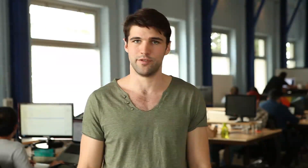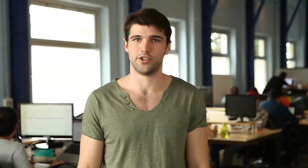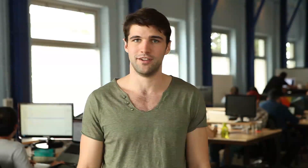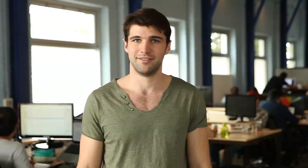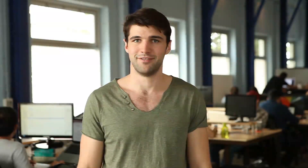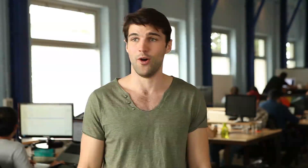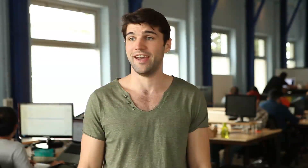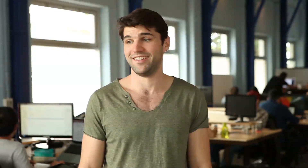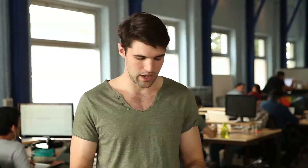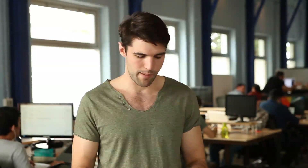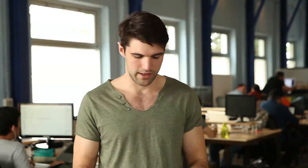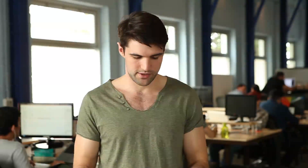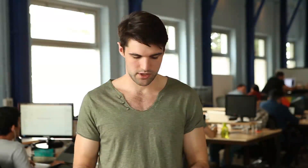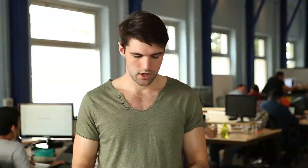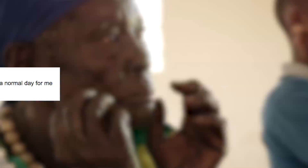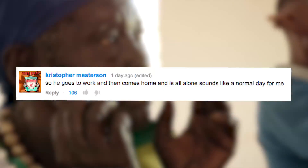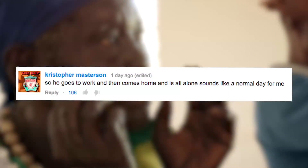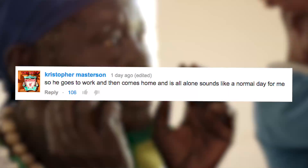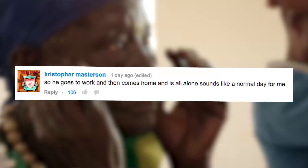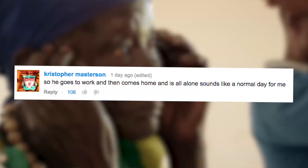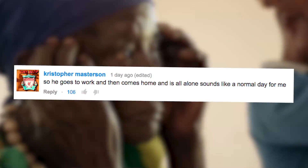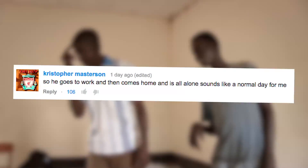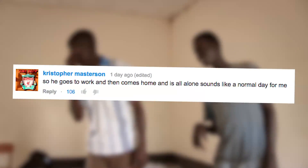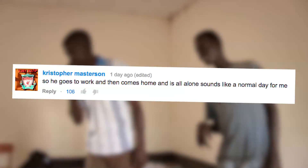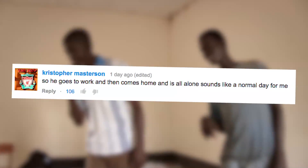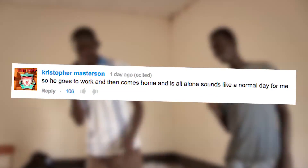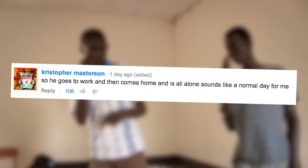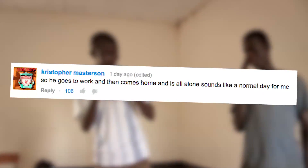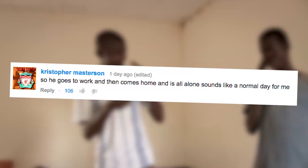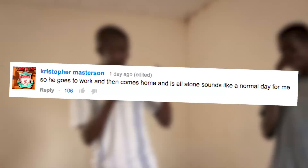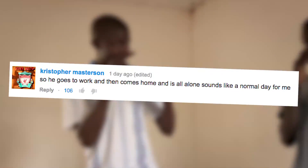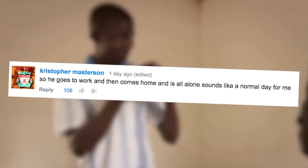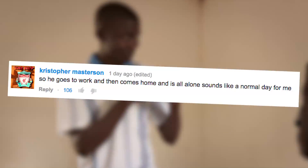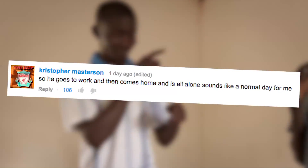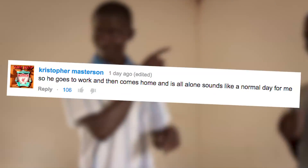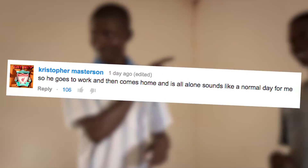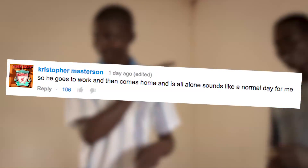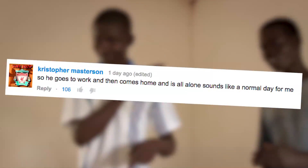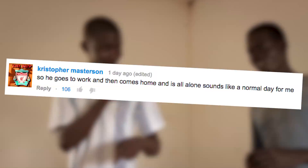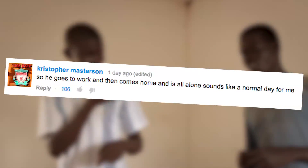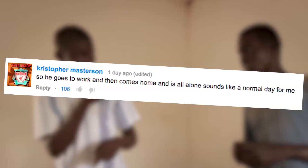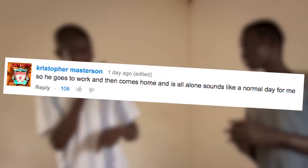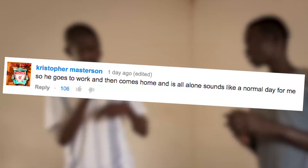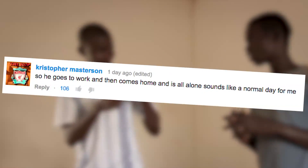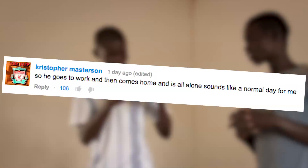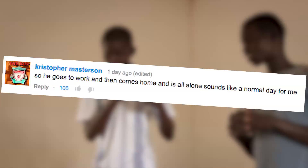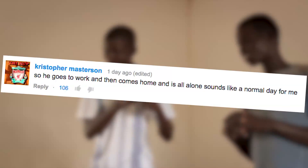for sure. Oh, yeah comments Christopher Masterson says so he goes to work and then comes home and is all alone Sounds like